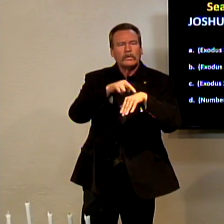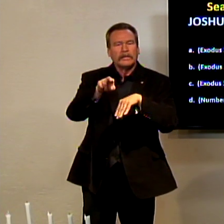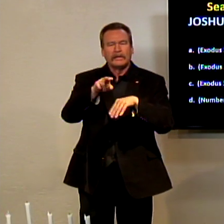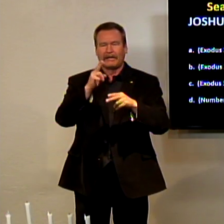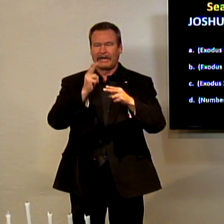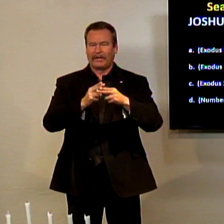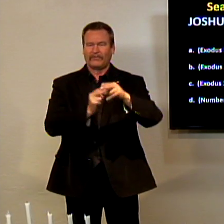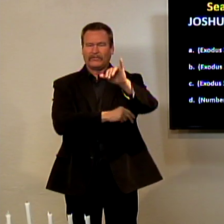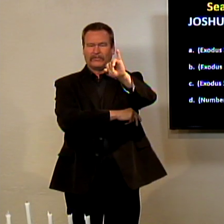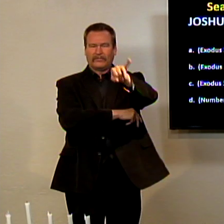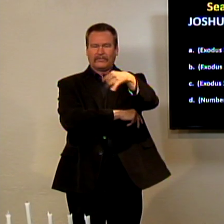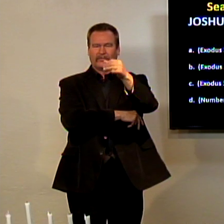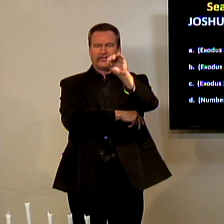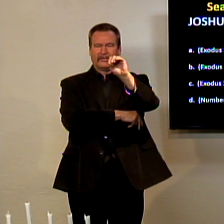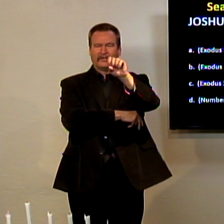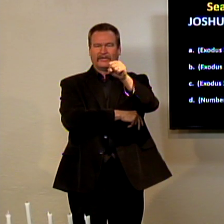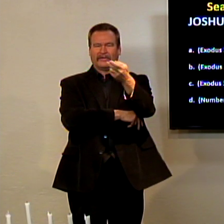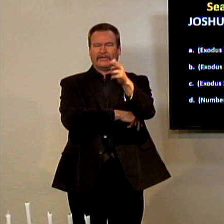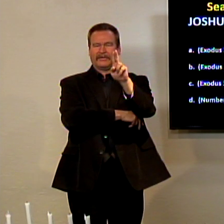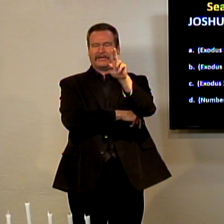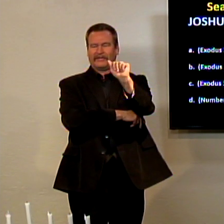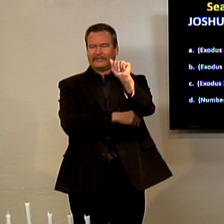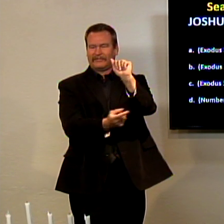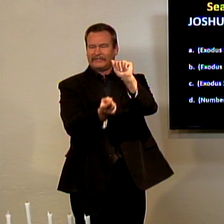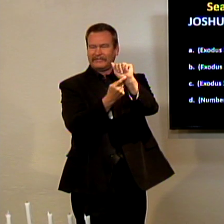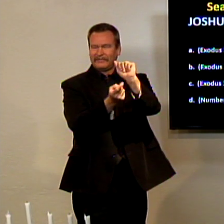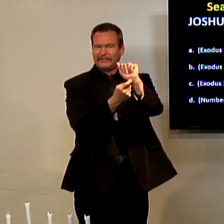Search the following references to Joshua.